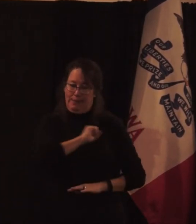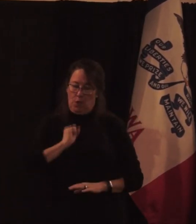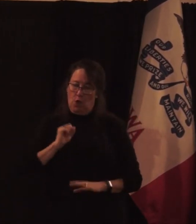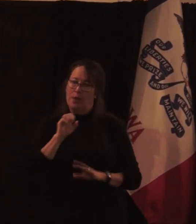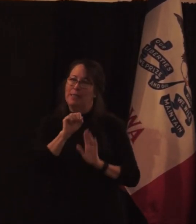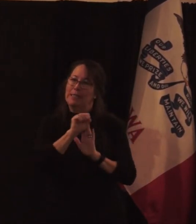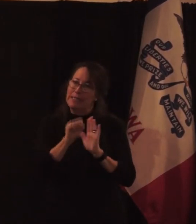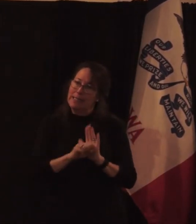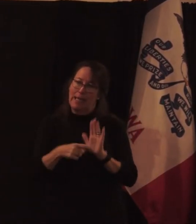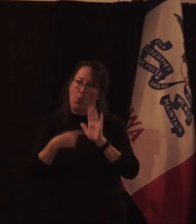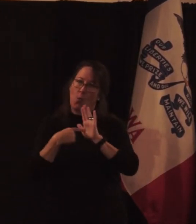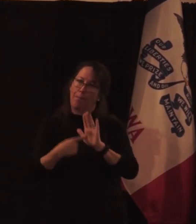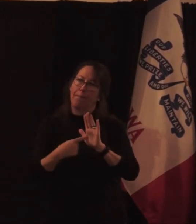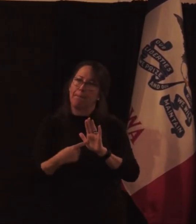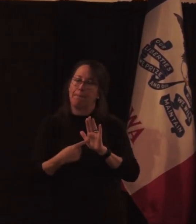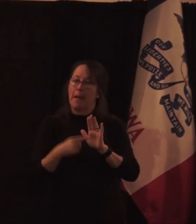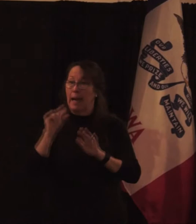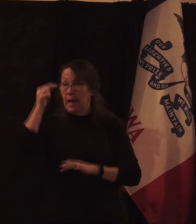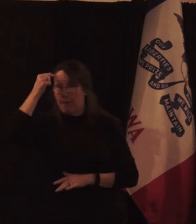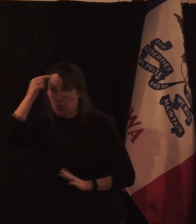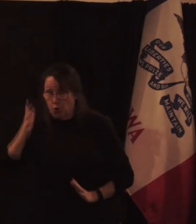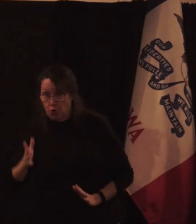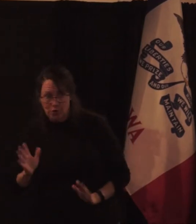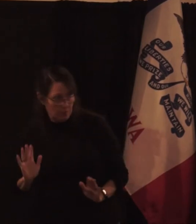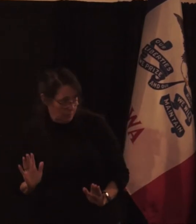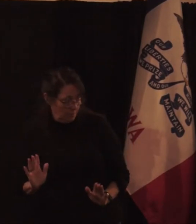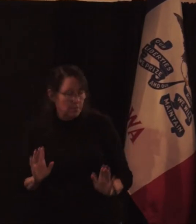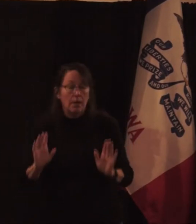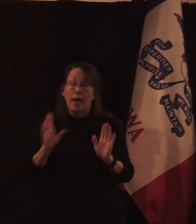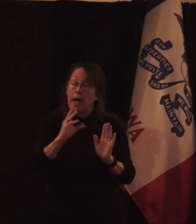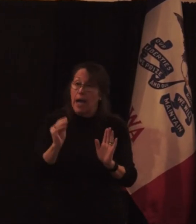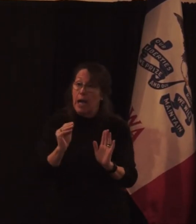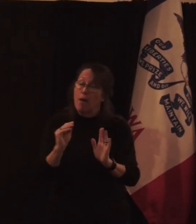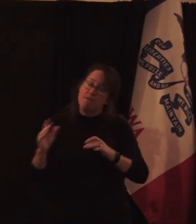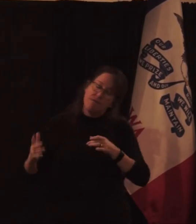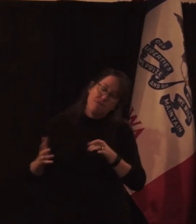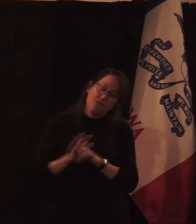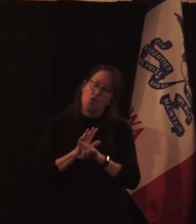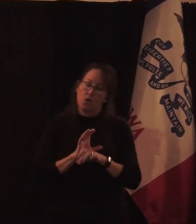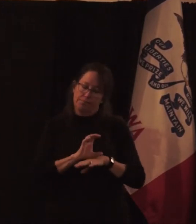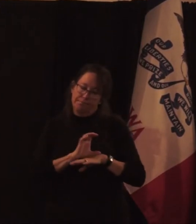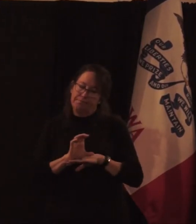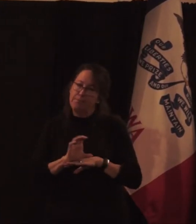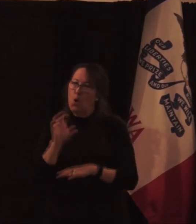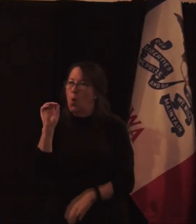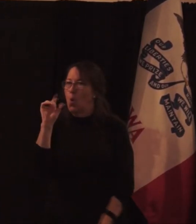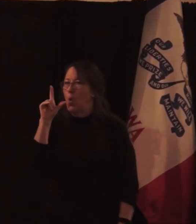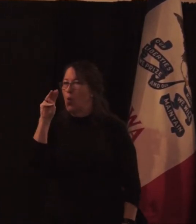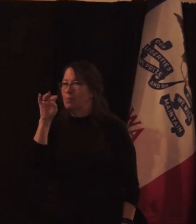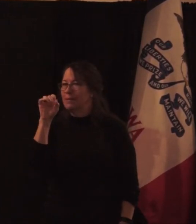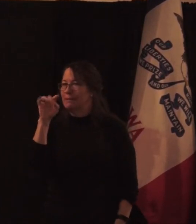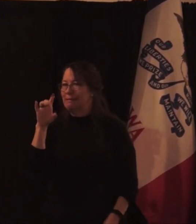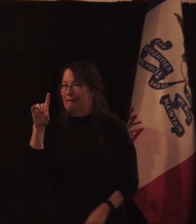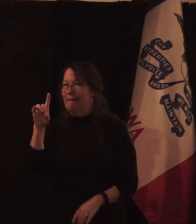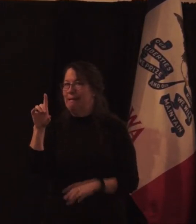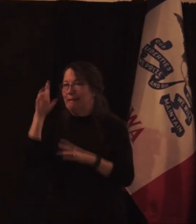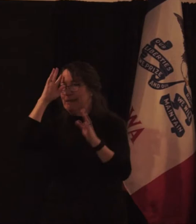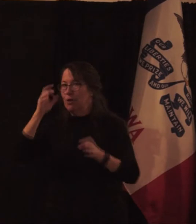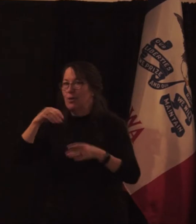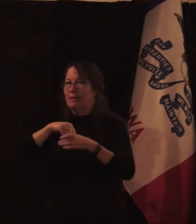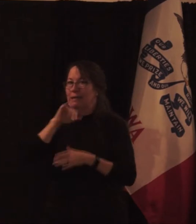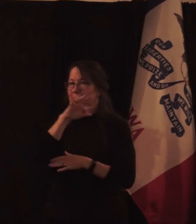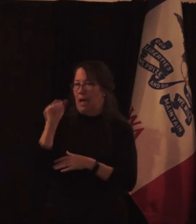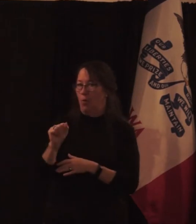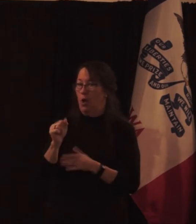and state representatives and governor and whatever to fully implement the Olmstead decision in the state of Iowa